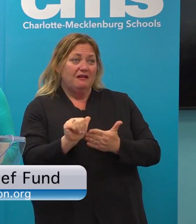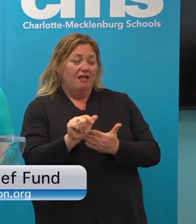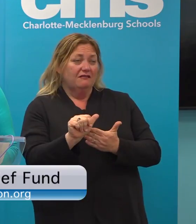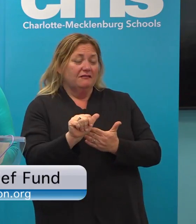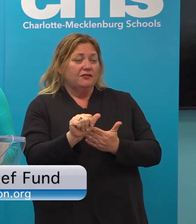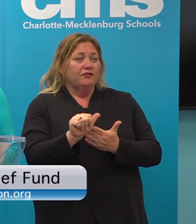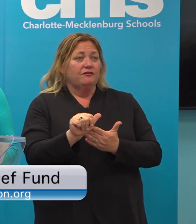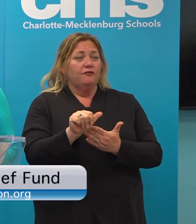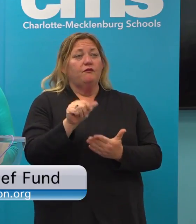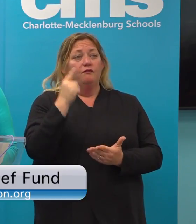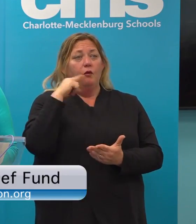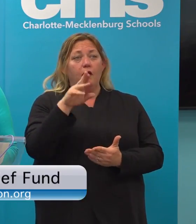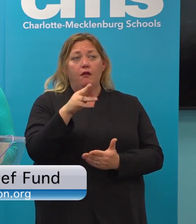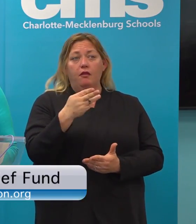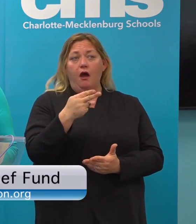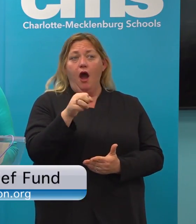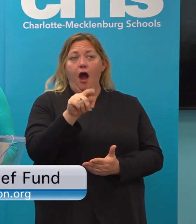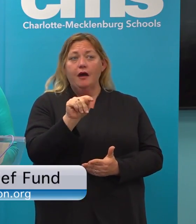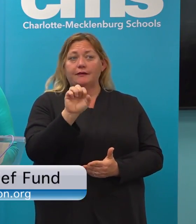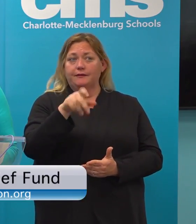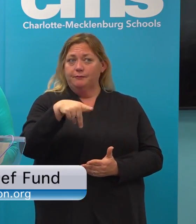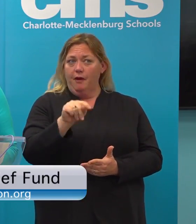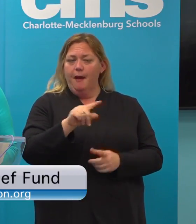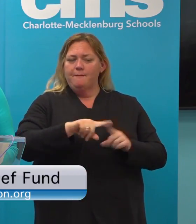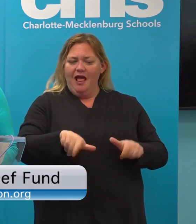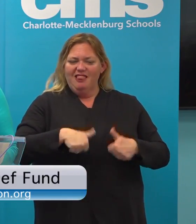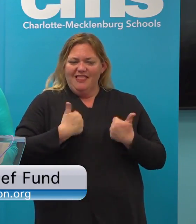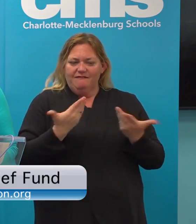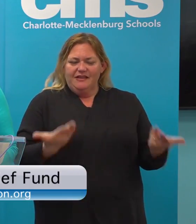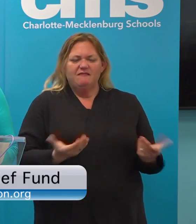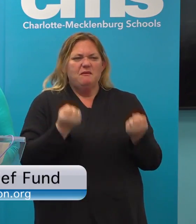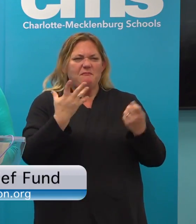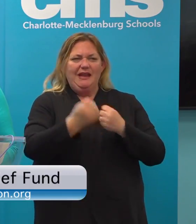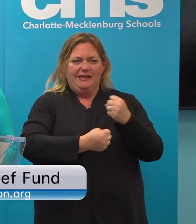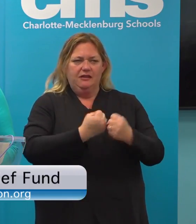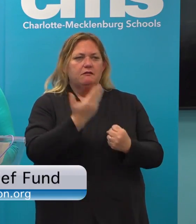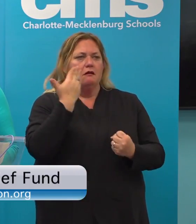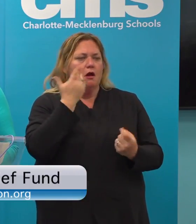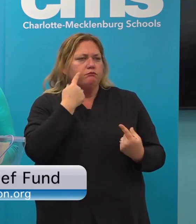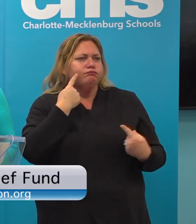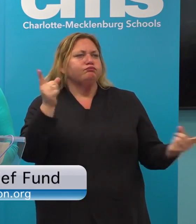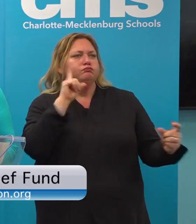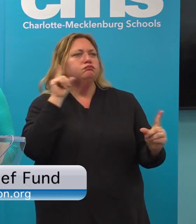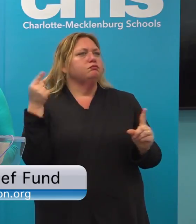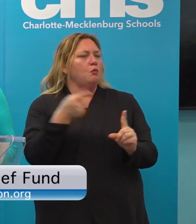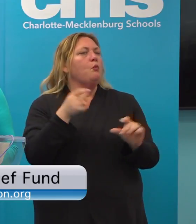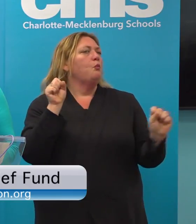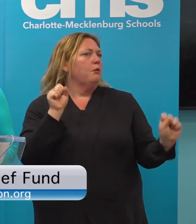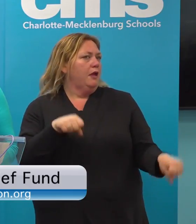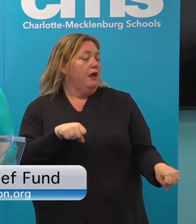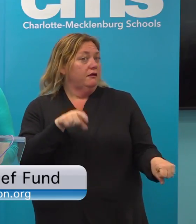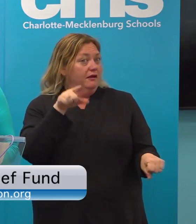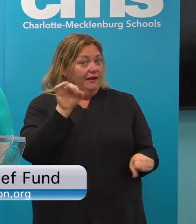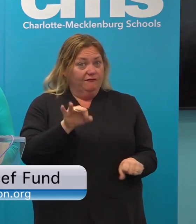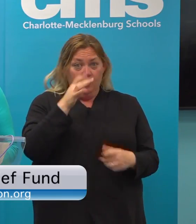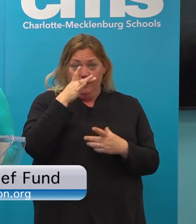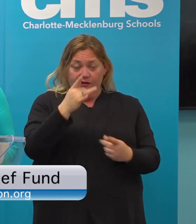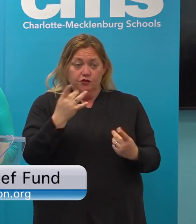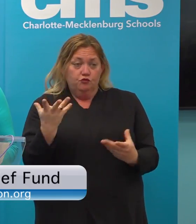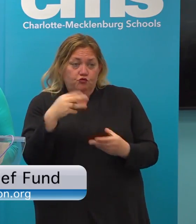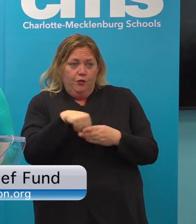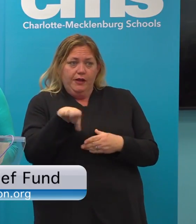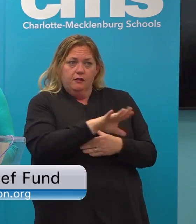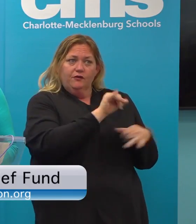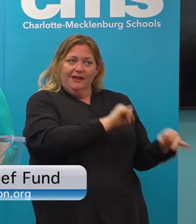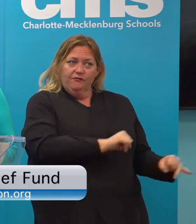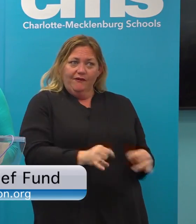in this community for decades, and I know that this is an achievable goal. If you are interested in joining those individuals